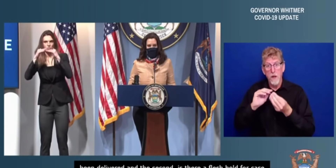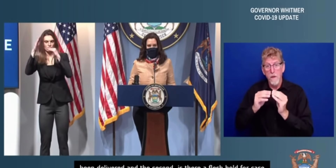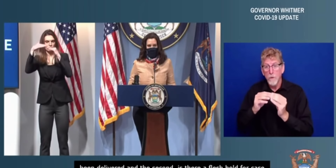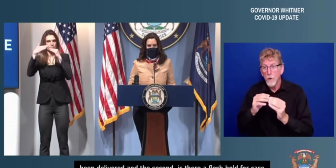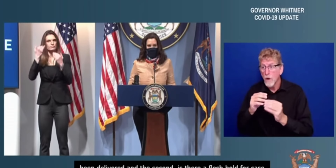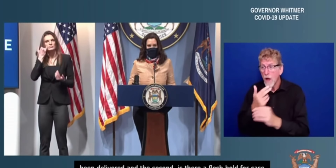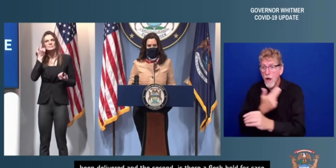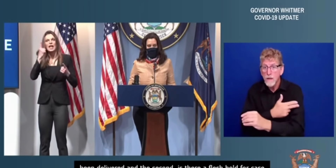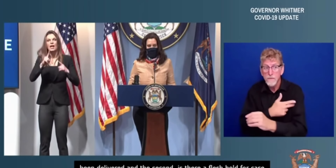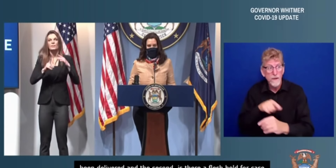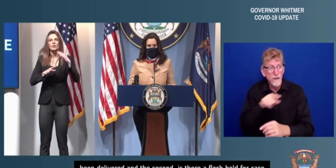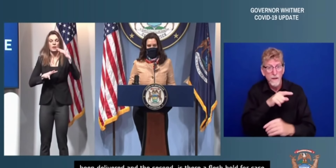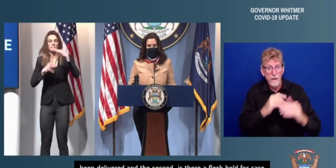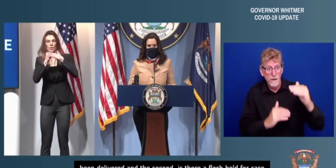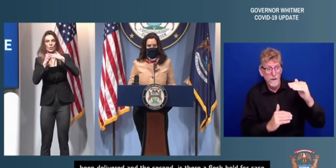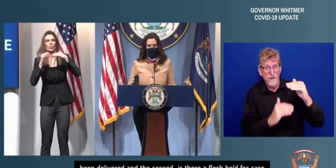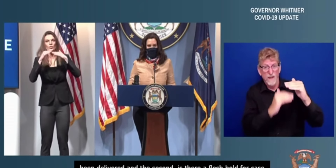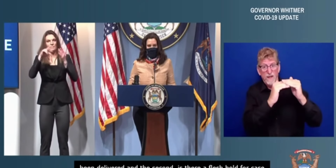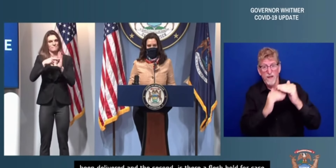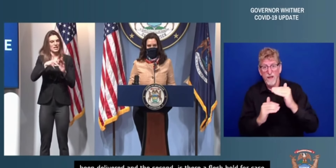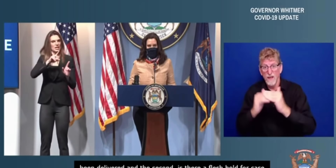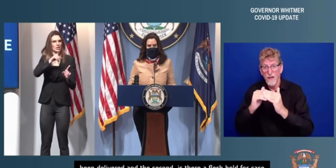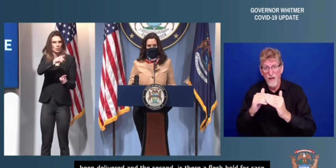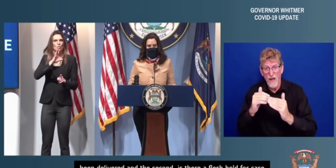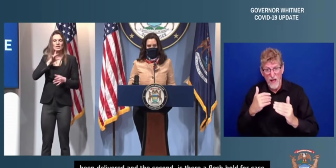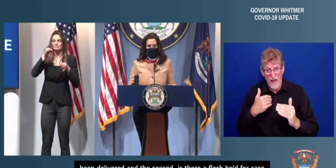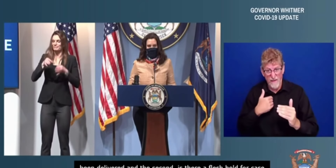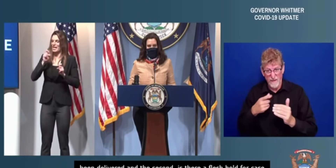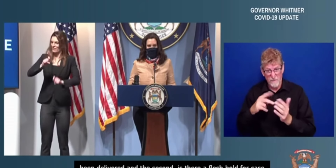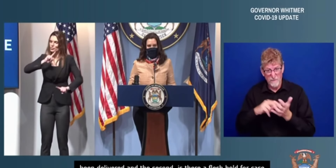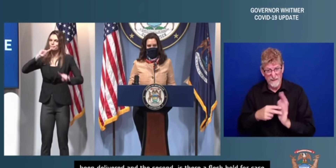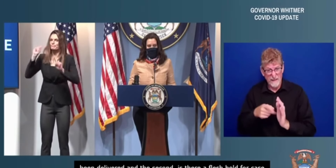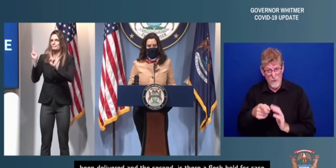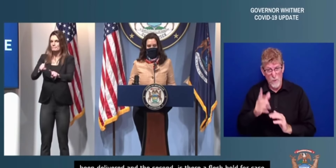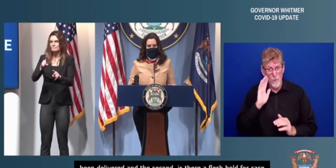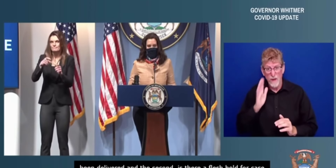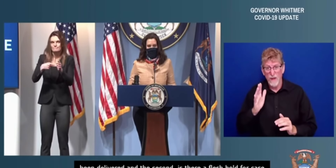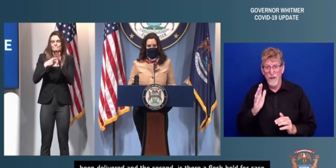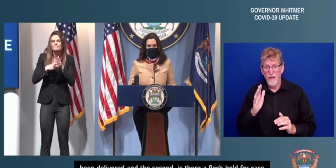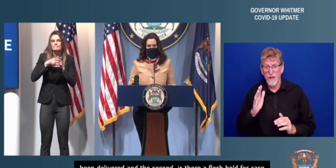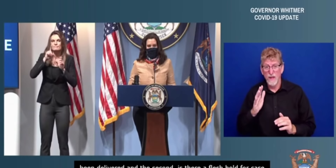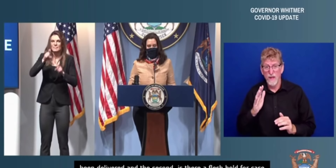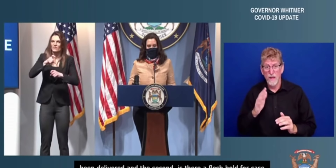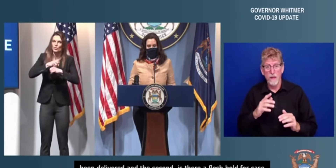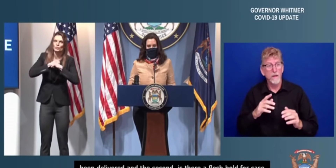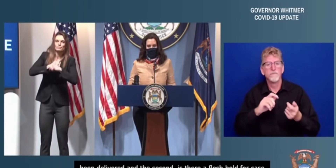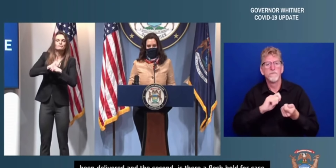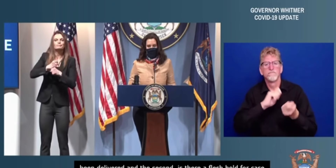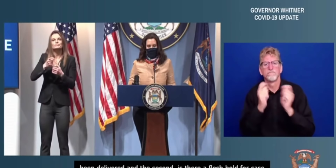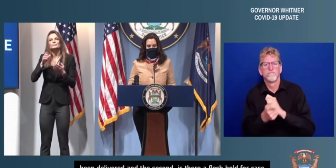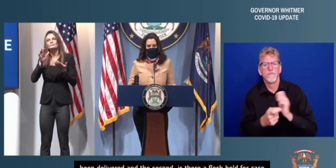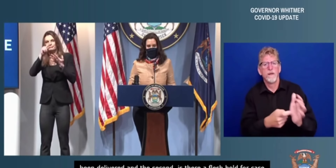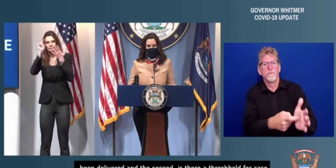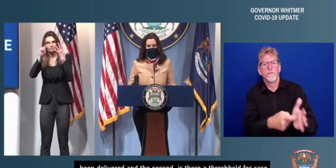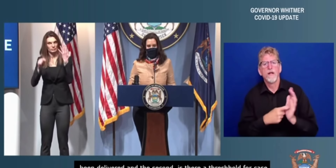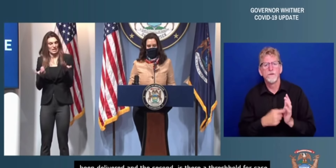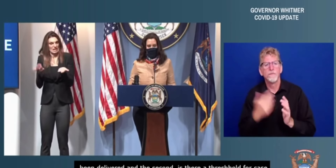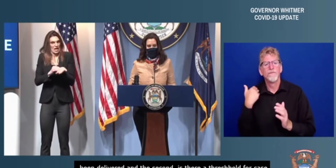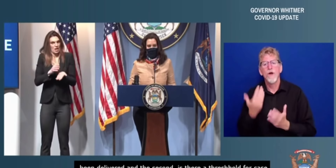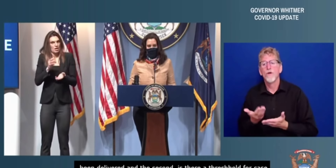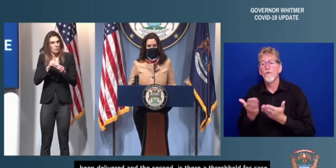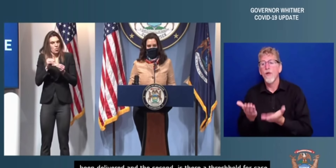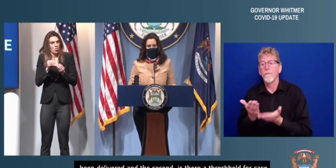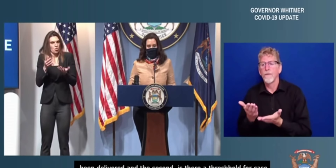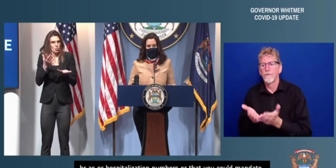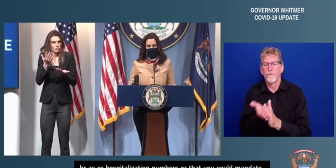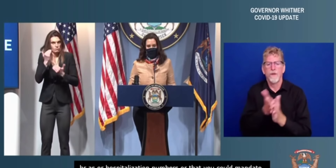of metric at which you would go to mandates for the steps you're recommending today or other tighter